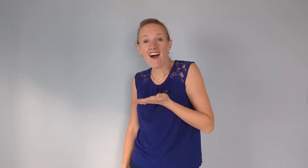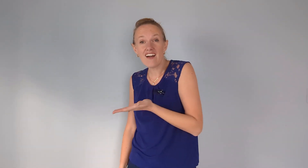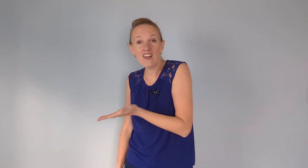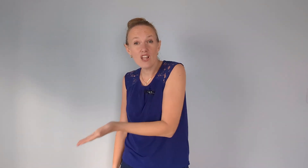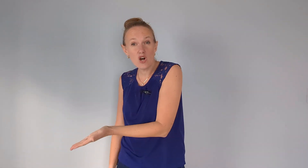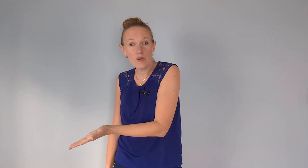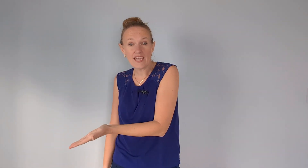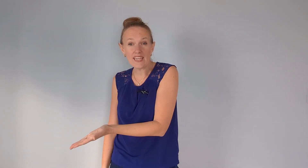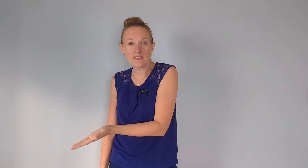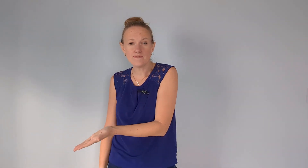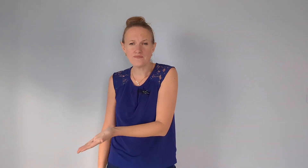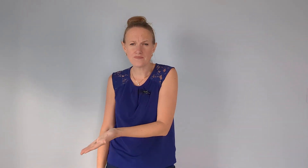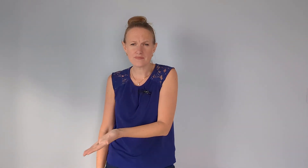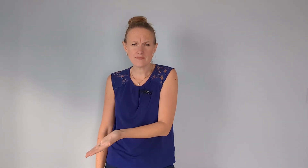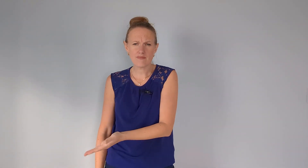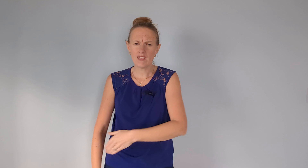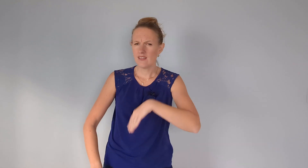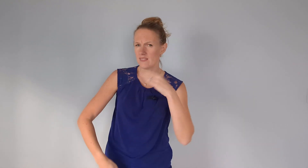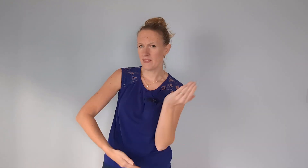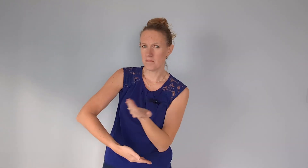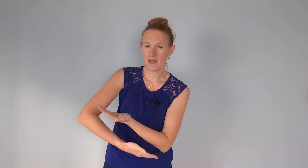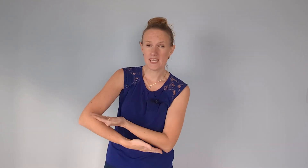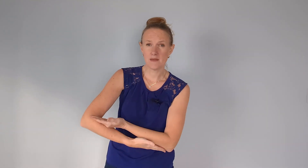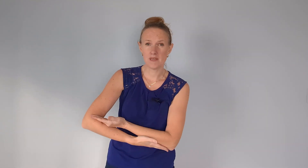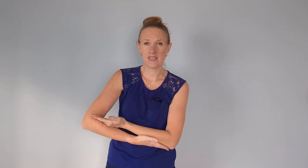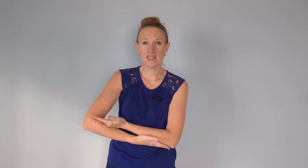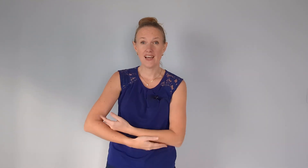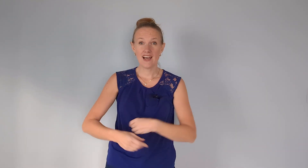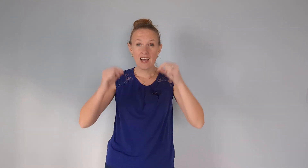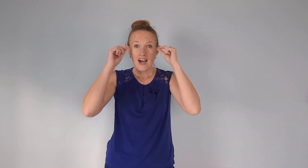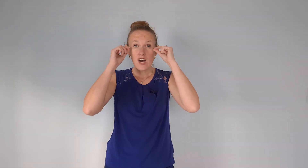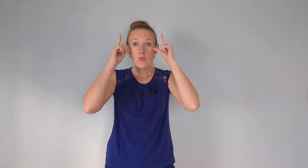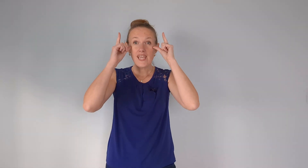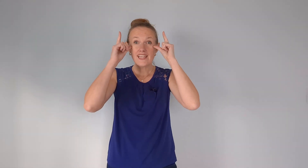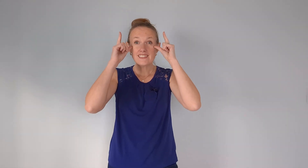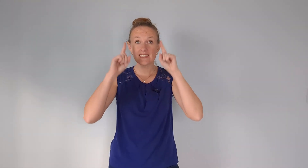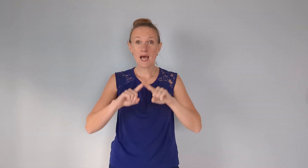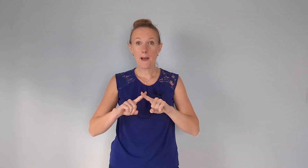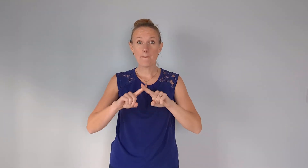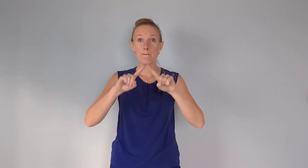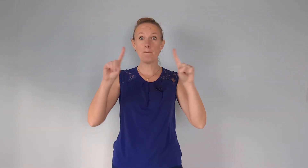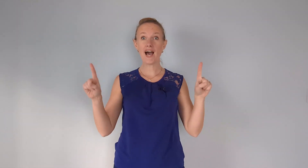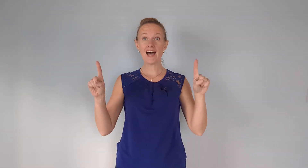are lowing. The baby awakes,